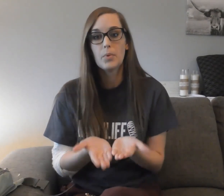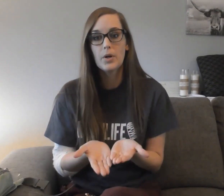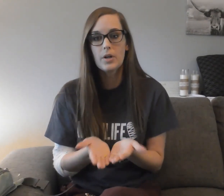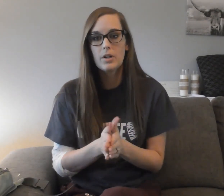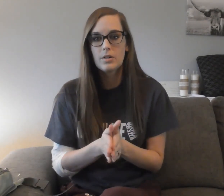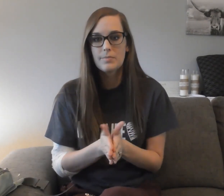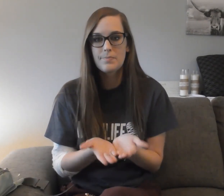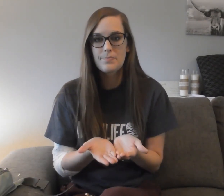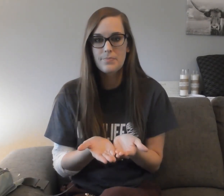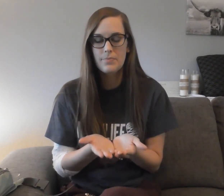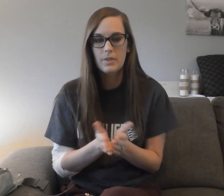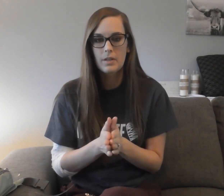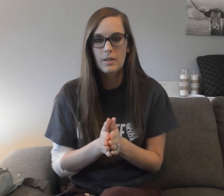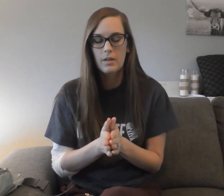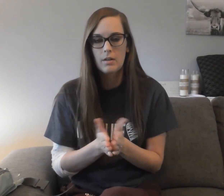book,